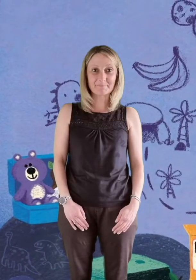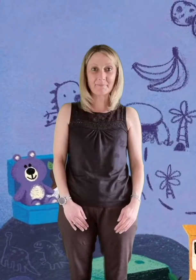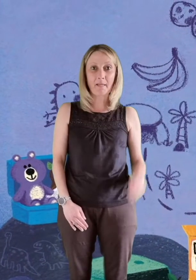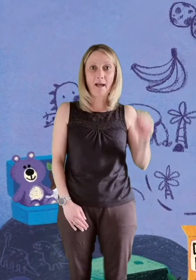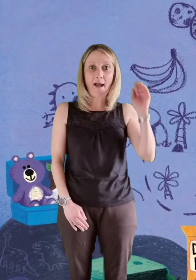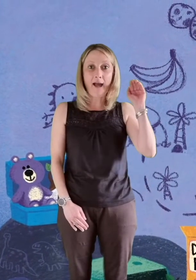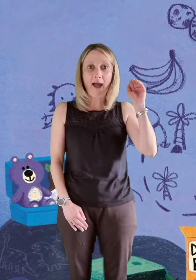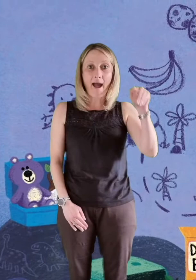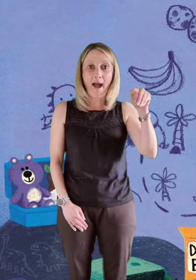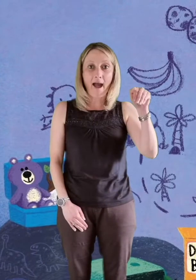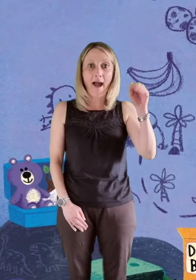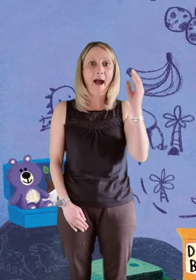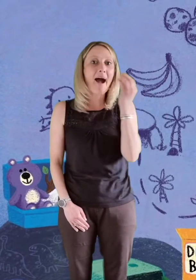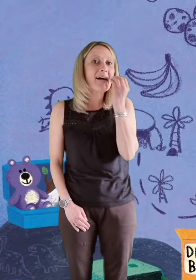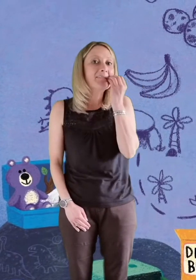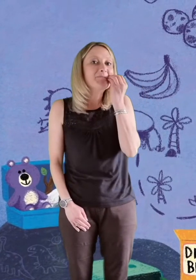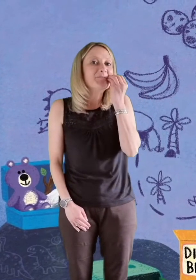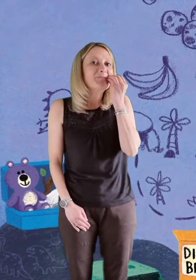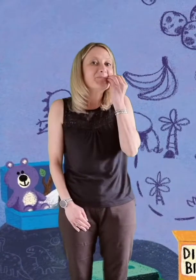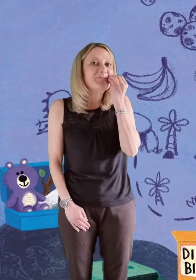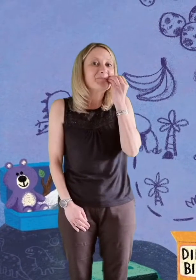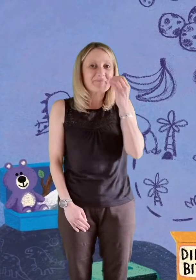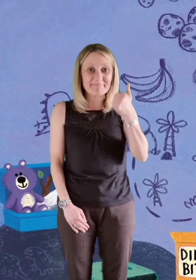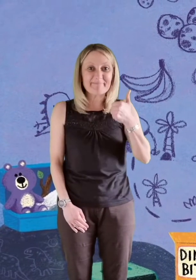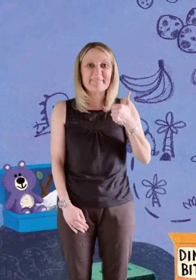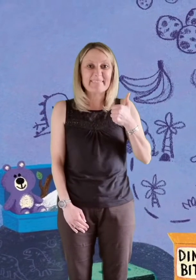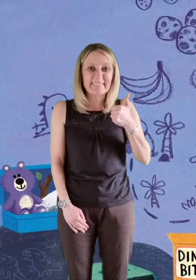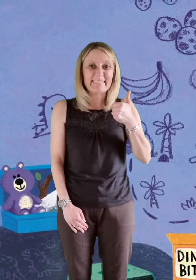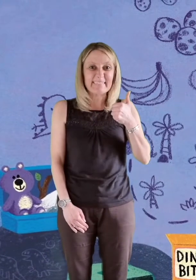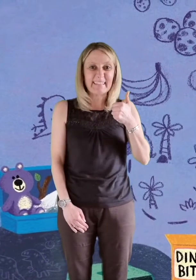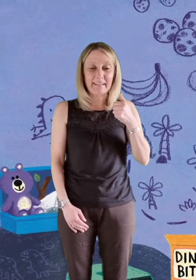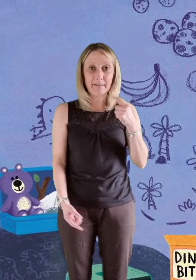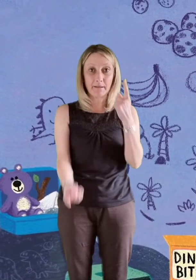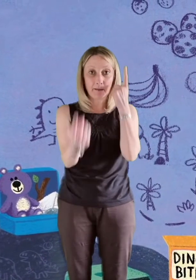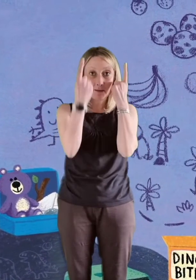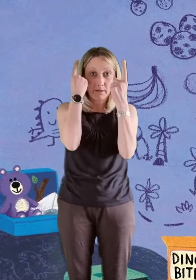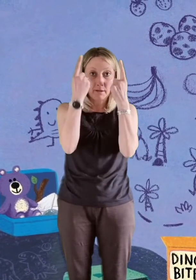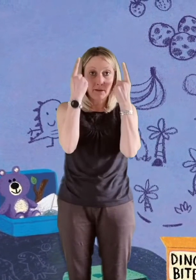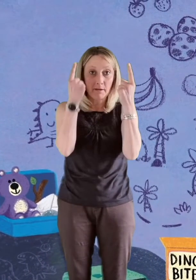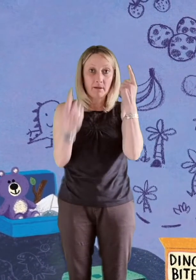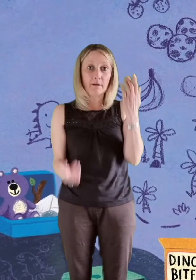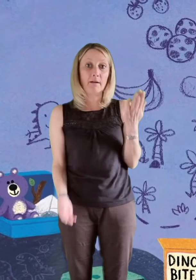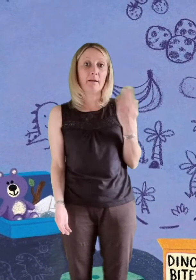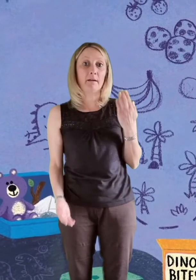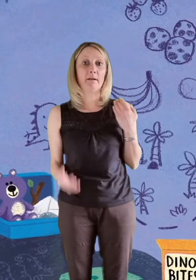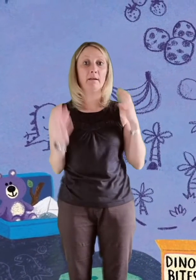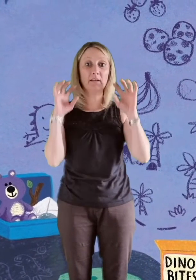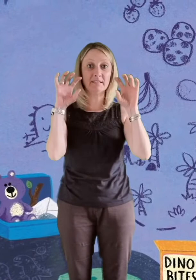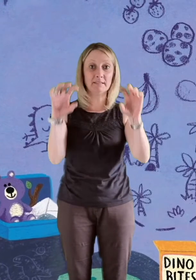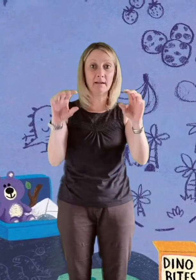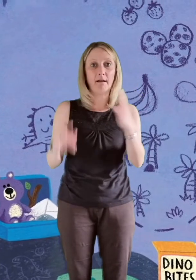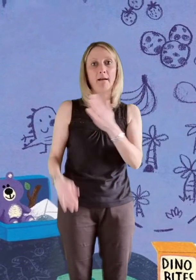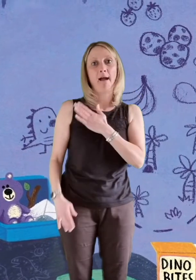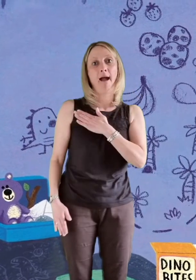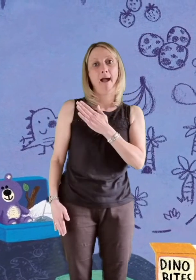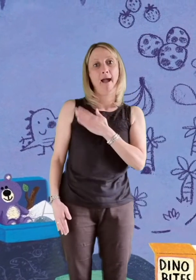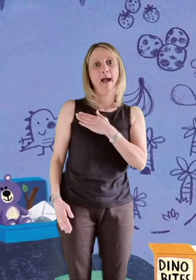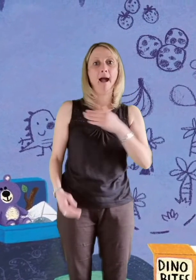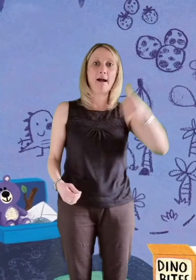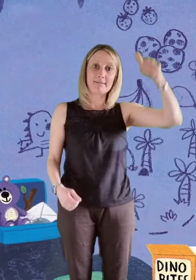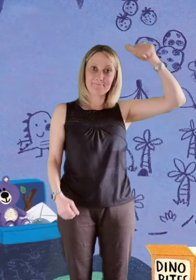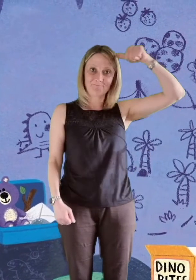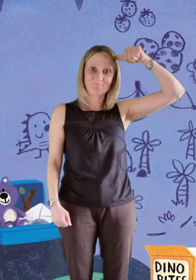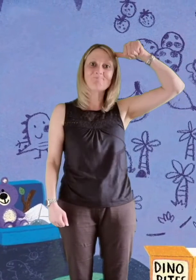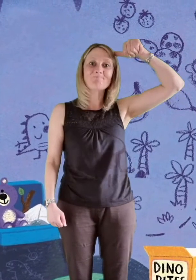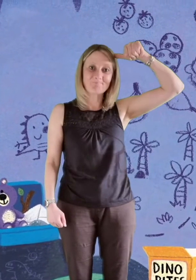A lovely, yummy picnic, a delicious summer spread. Worrysaurus liked it when he knew